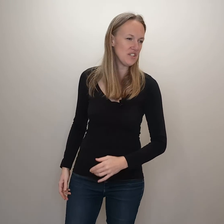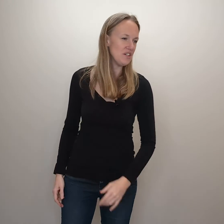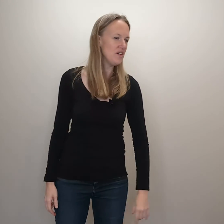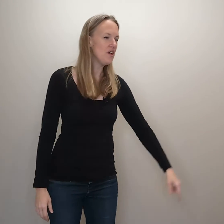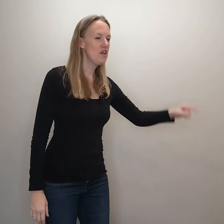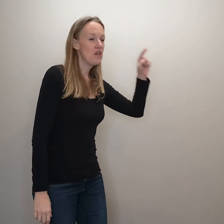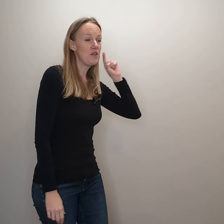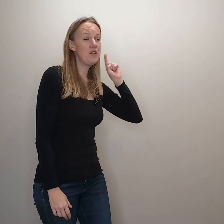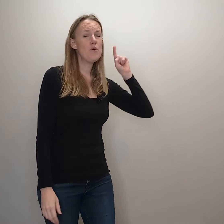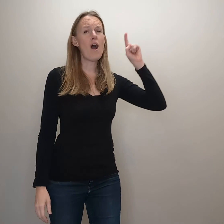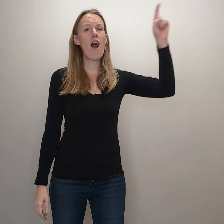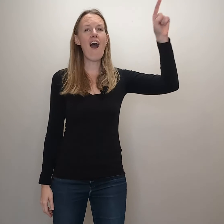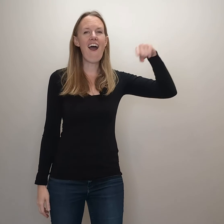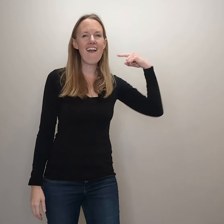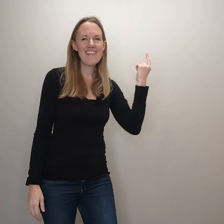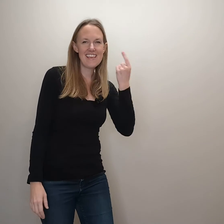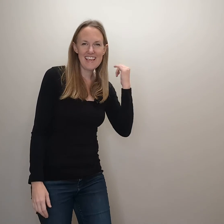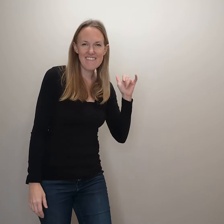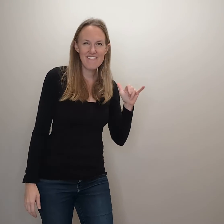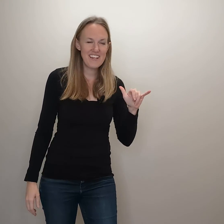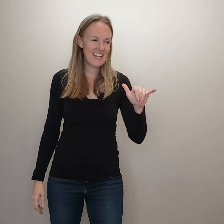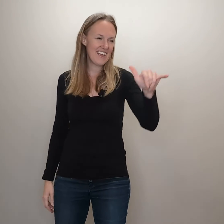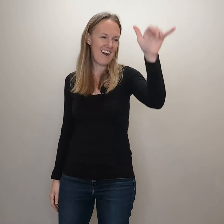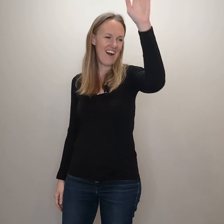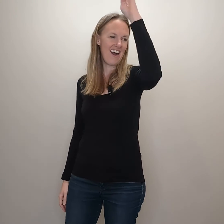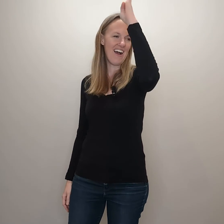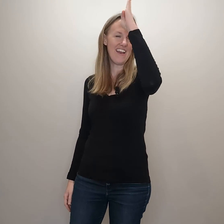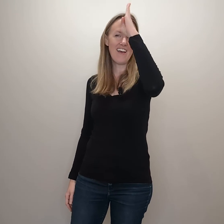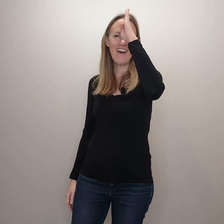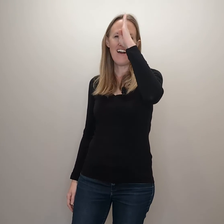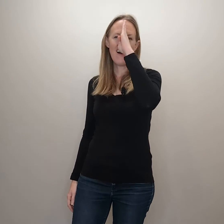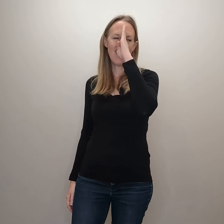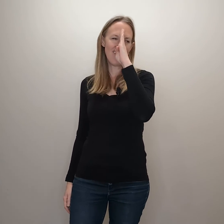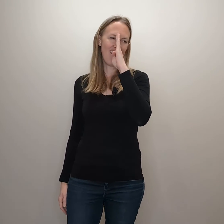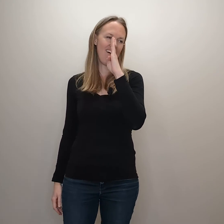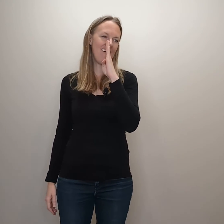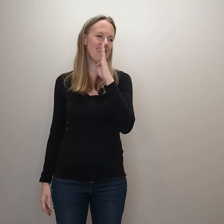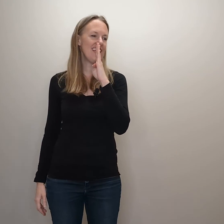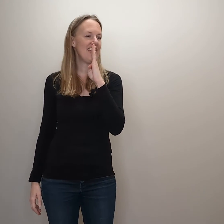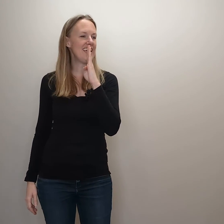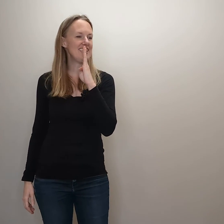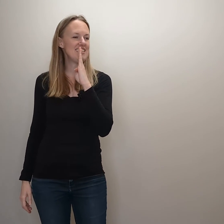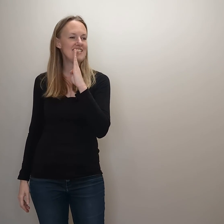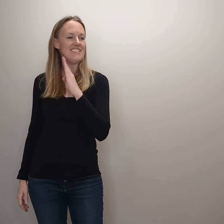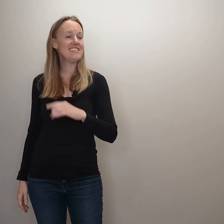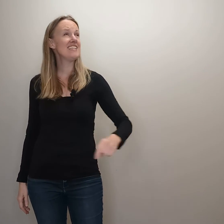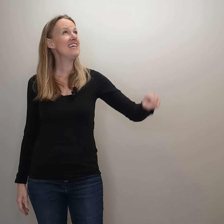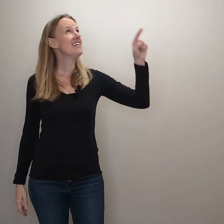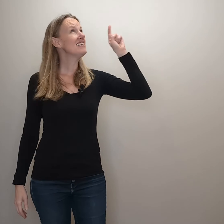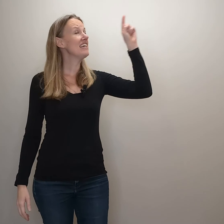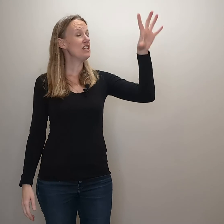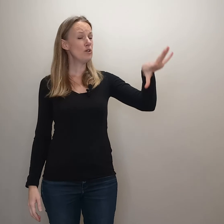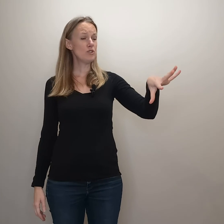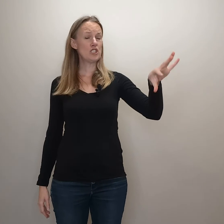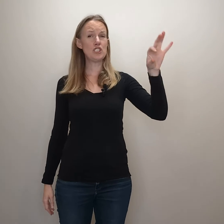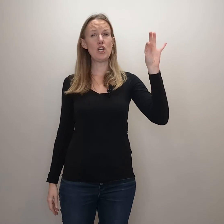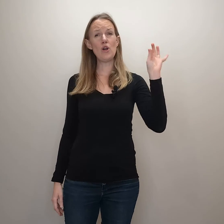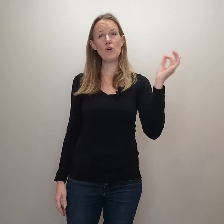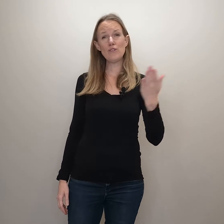2, you are the infinite God of all the ages, yet you